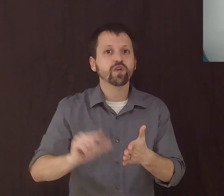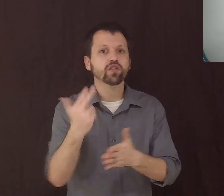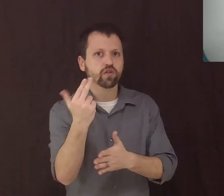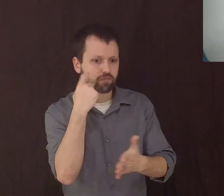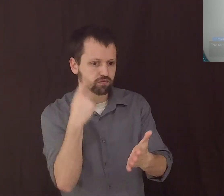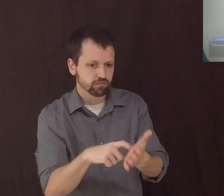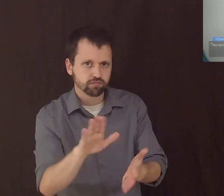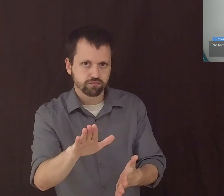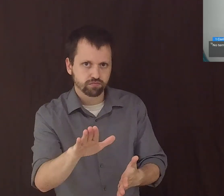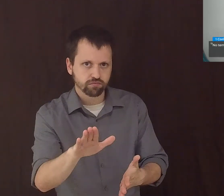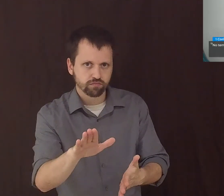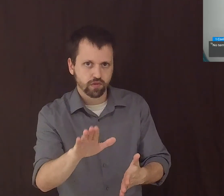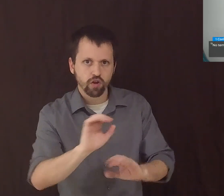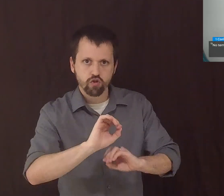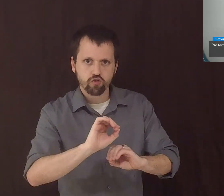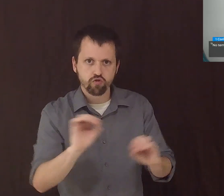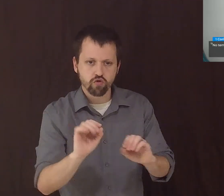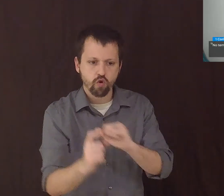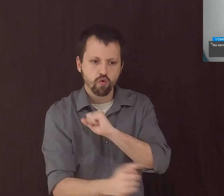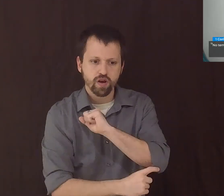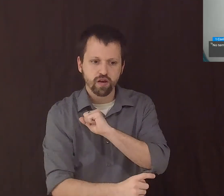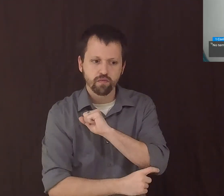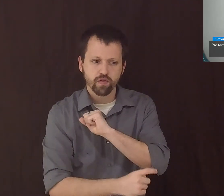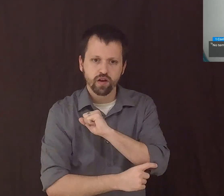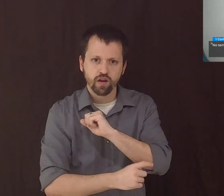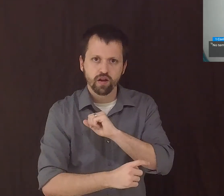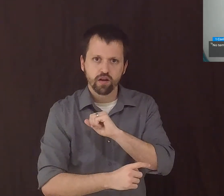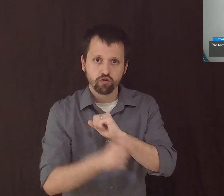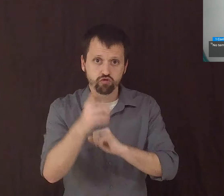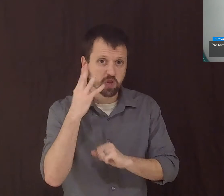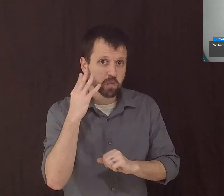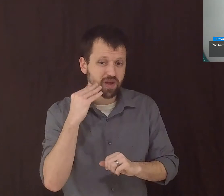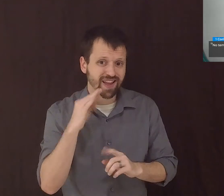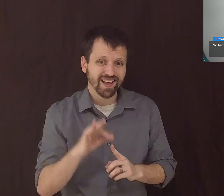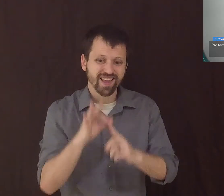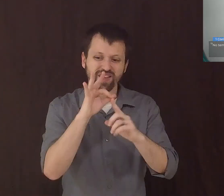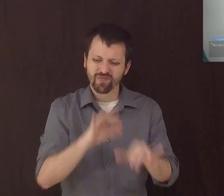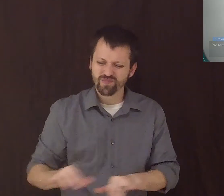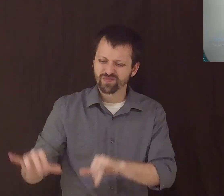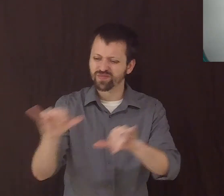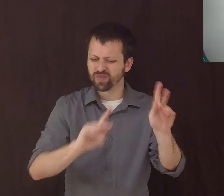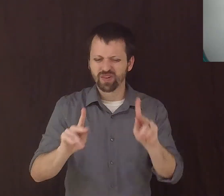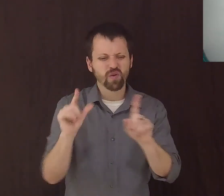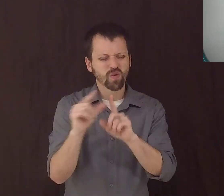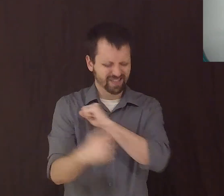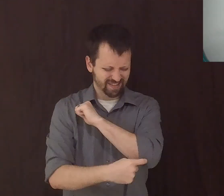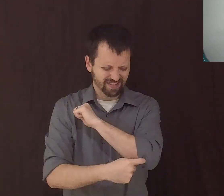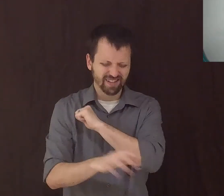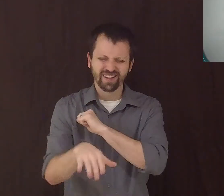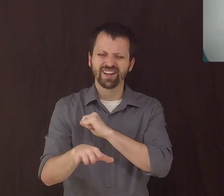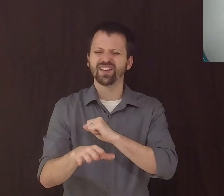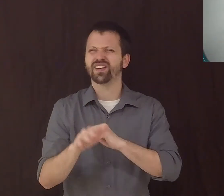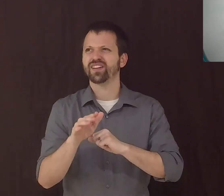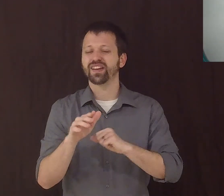down there with me. And he says, no temptation has taken you except what's common to man. That word temptation doesn't